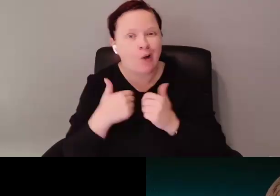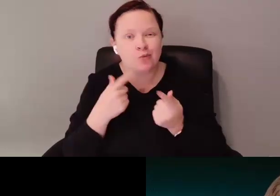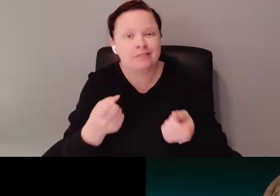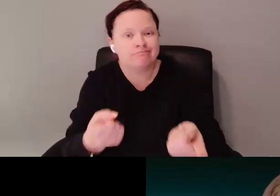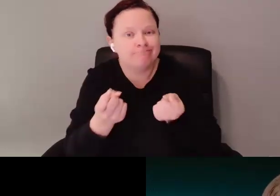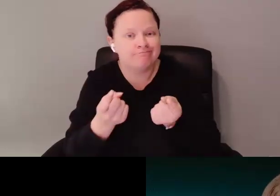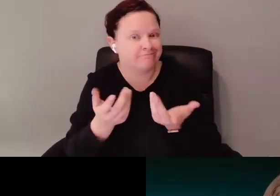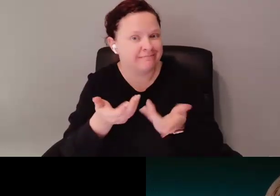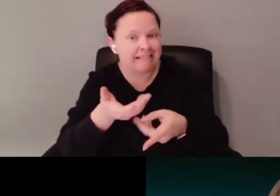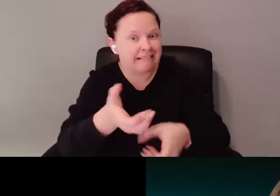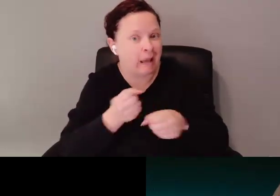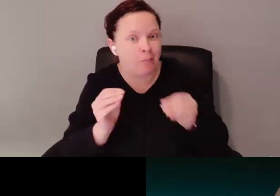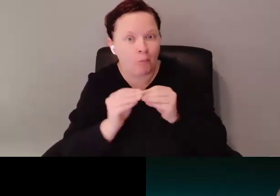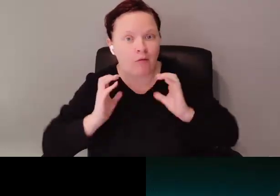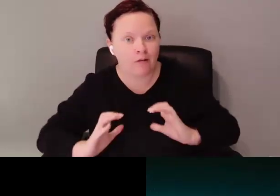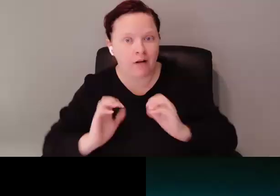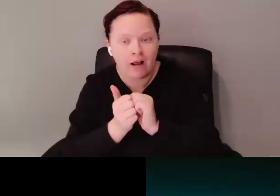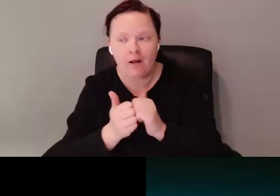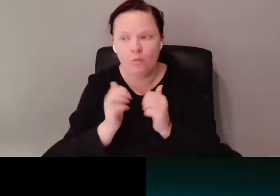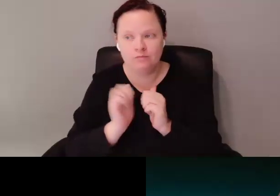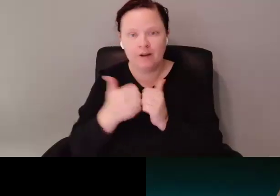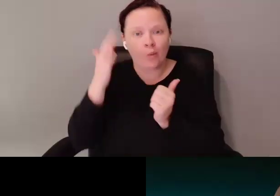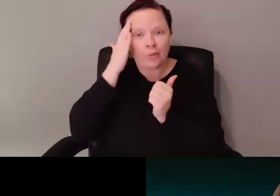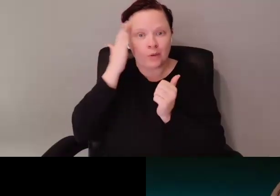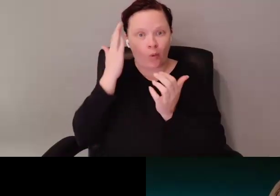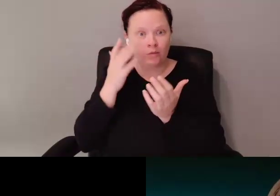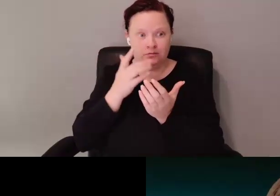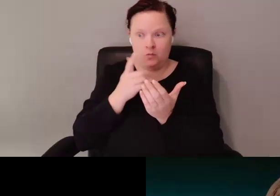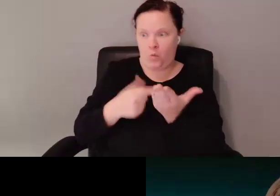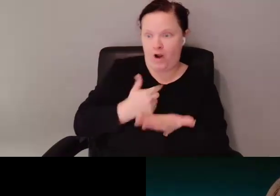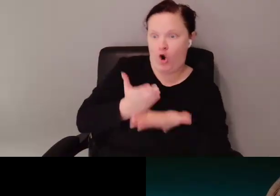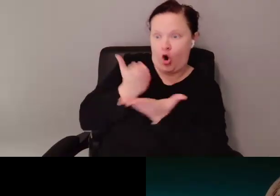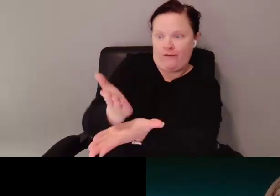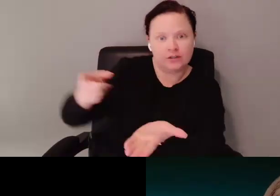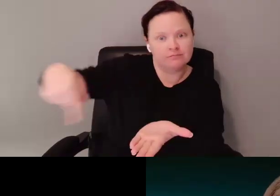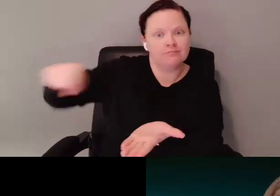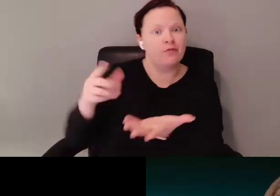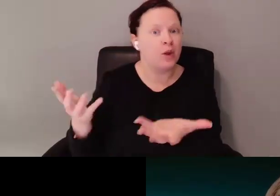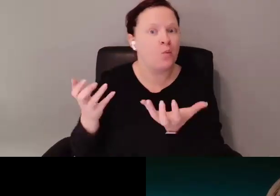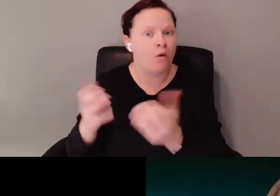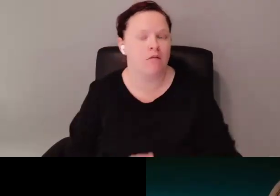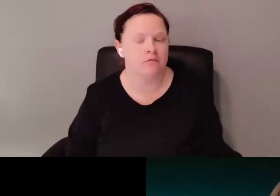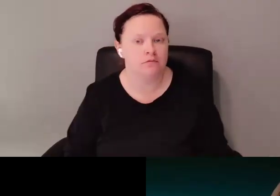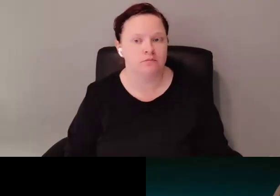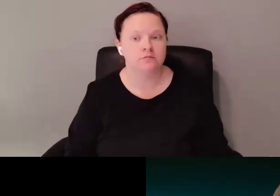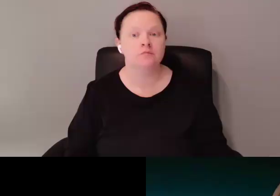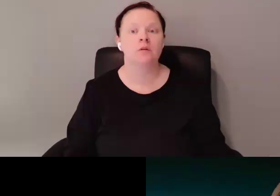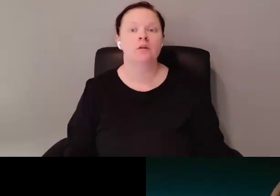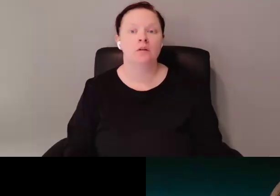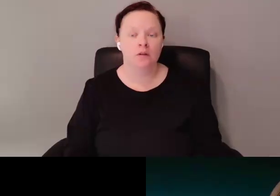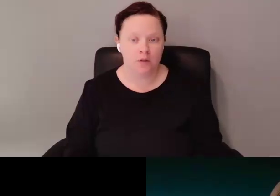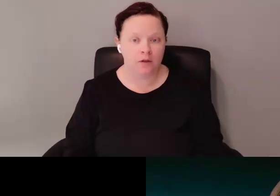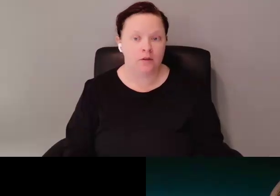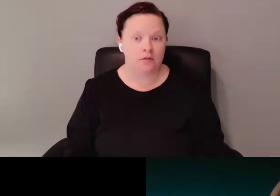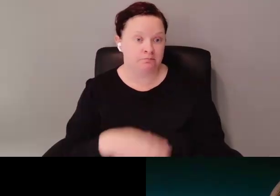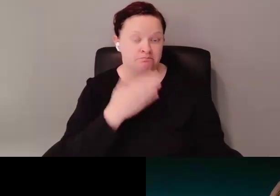do we determine if what we have to offer is needed and wanted? That's a great